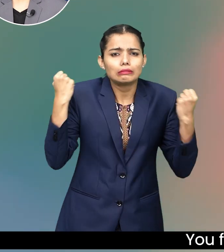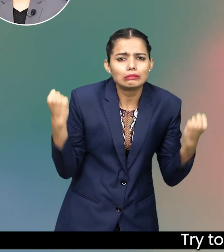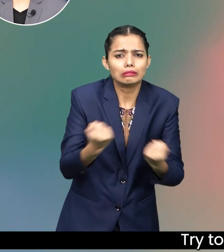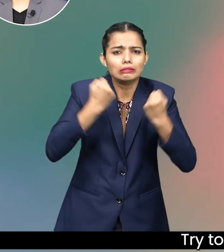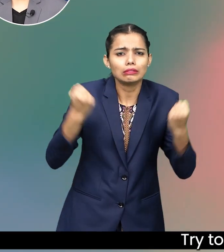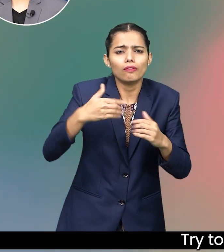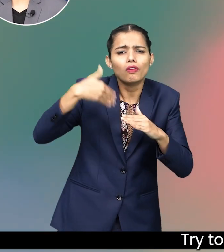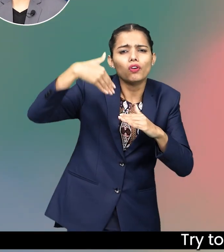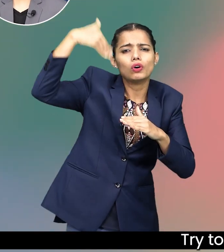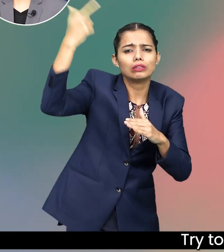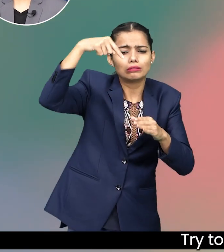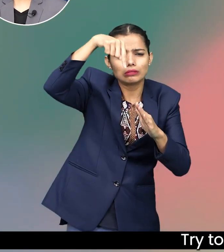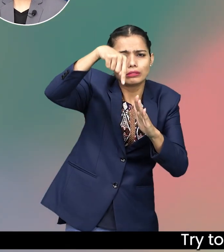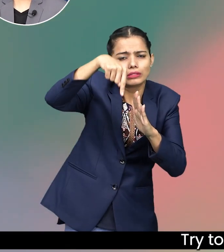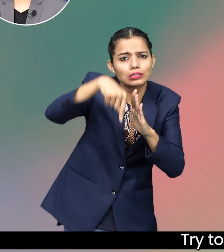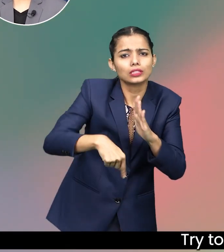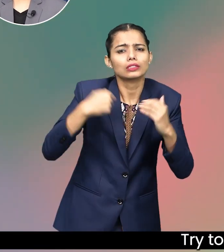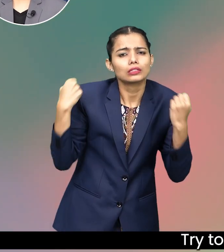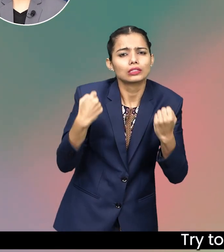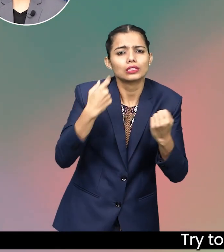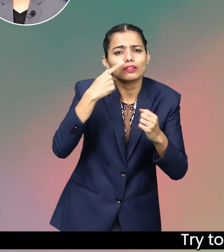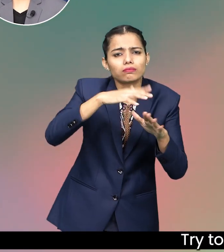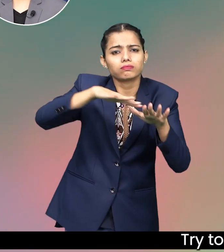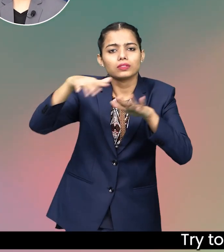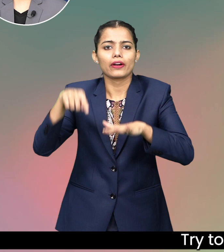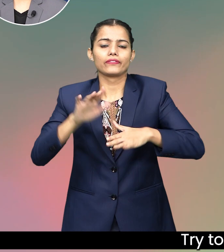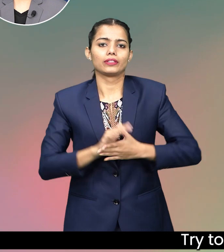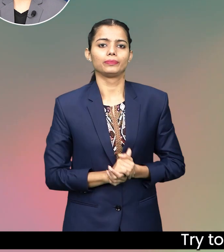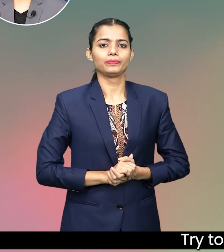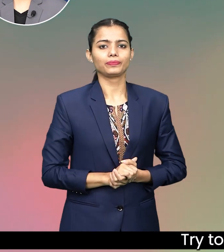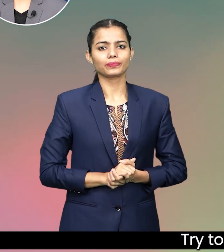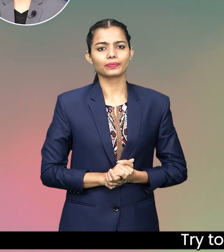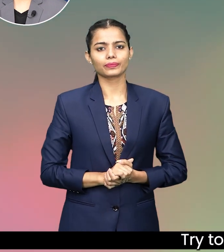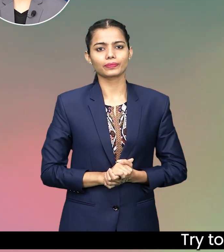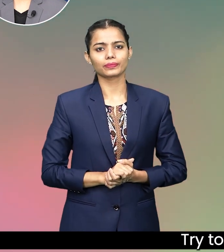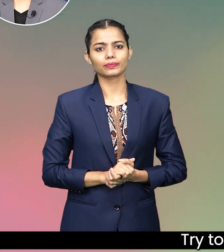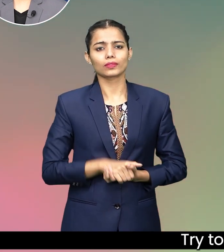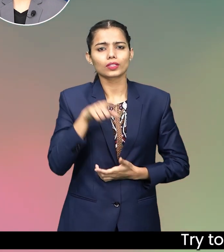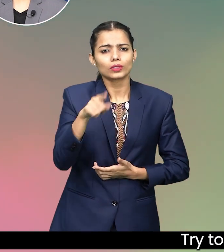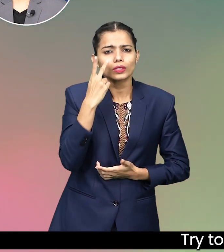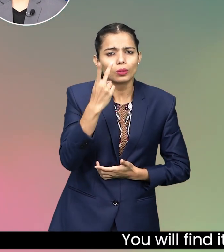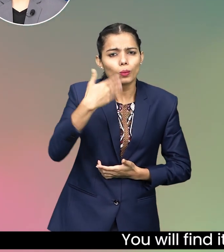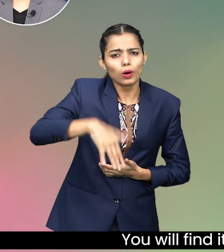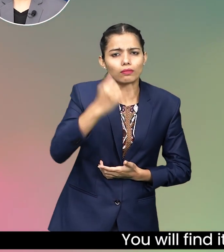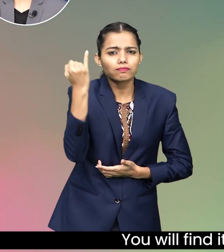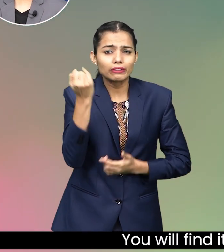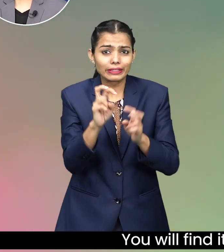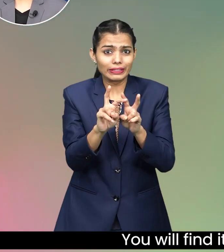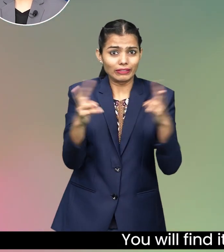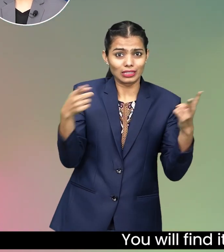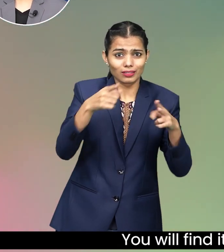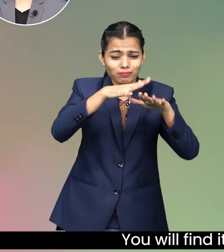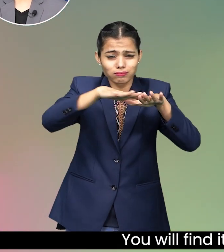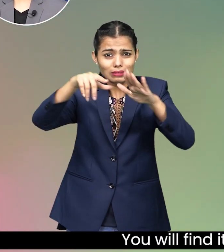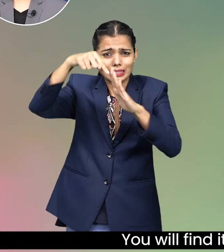try to push it further down you will find